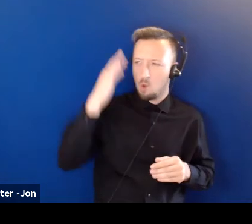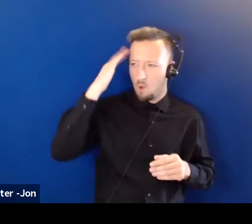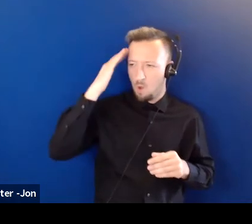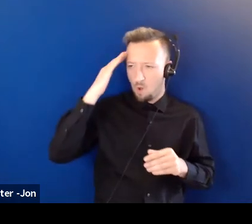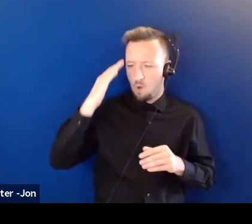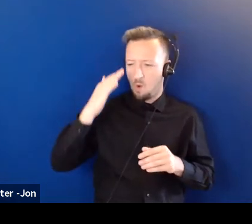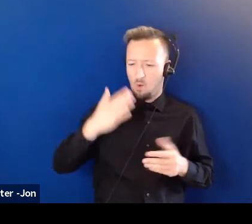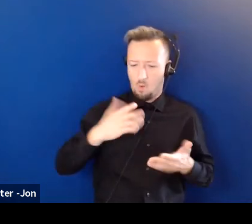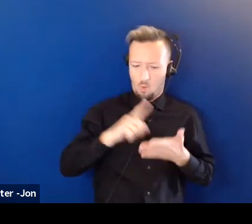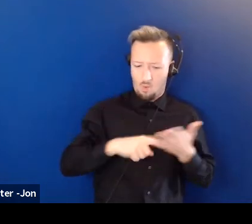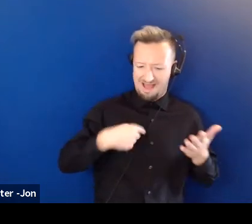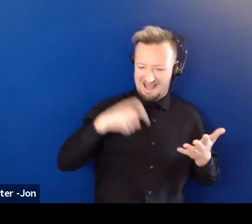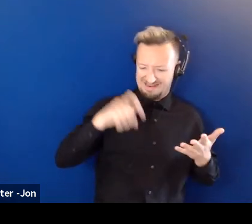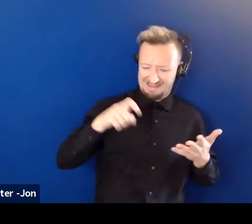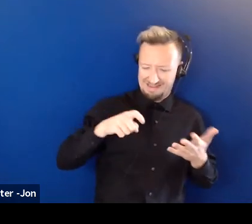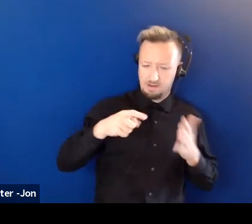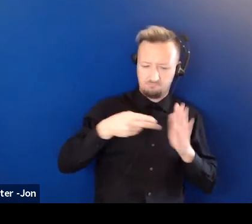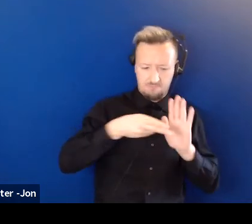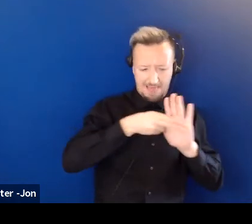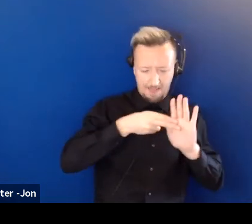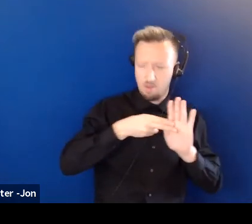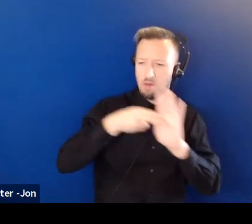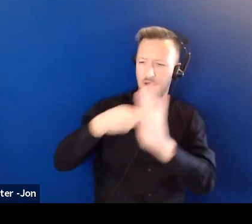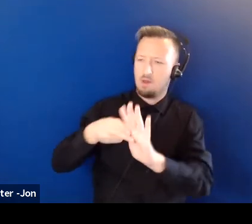feel like their needs aren't being met. So